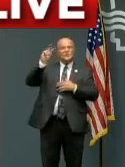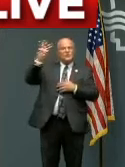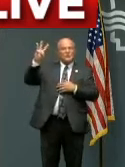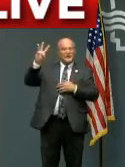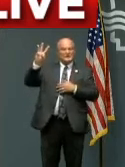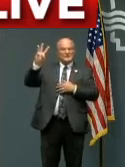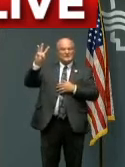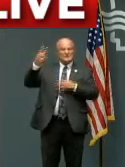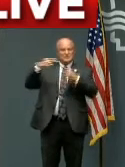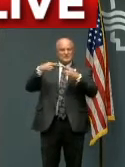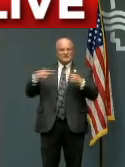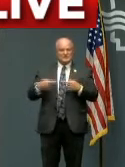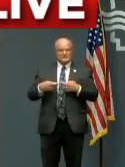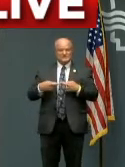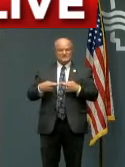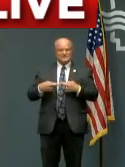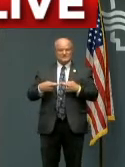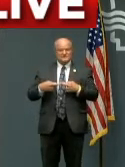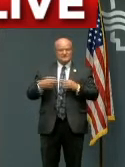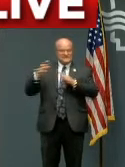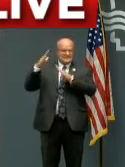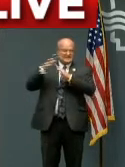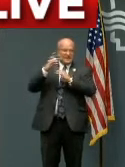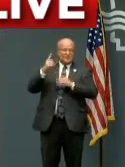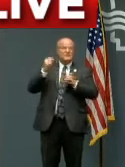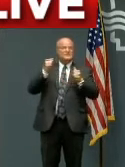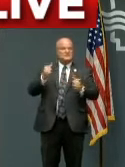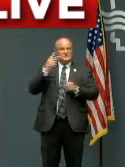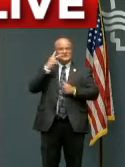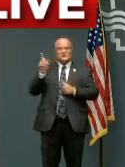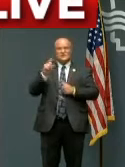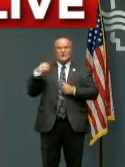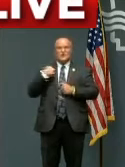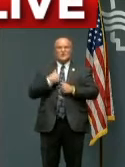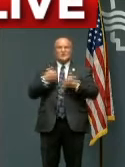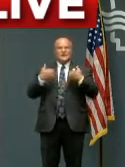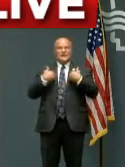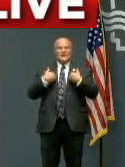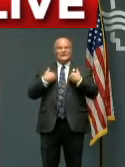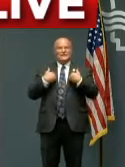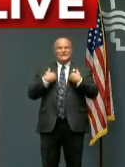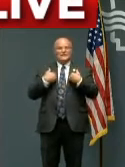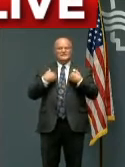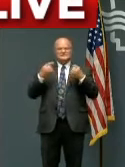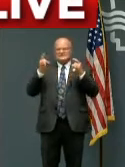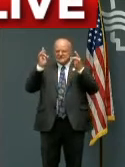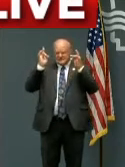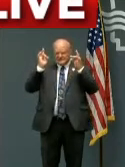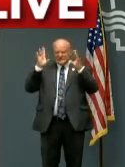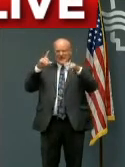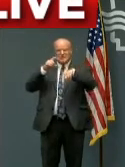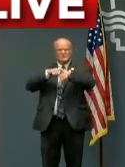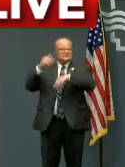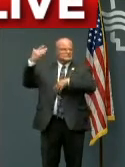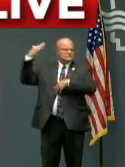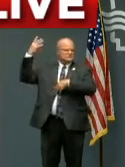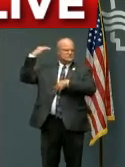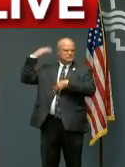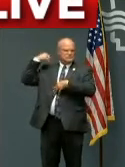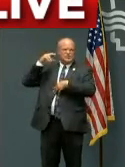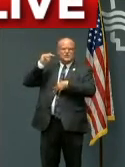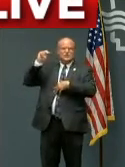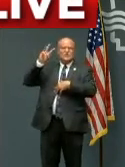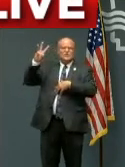Northwest region, is the very top one, and you can see where we had the terrible time for a number of weeks in the